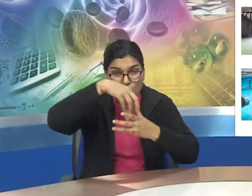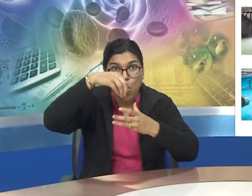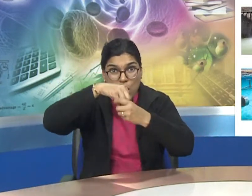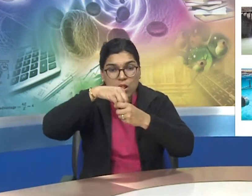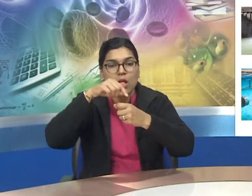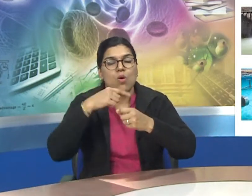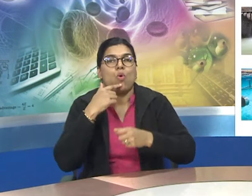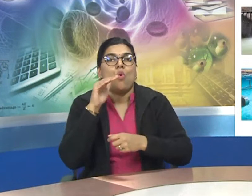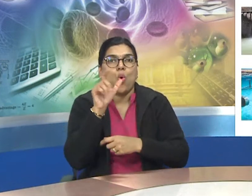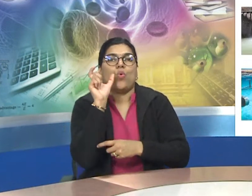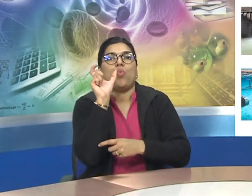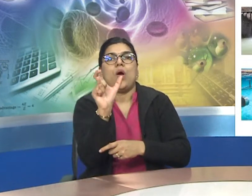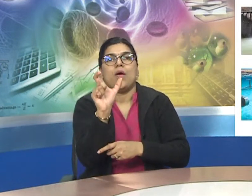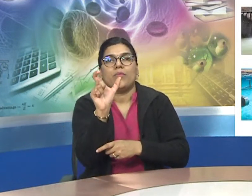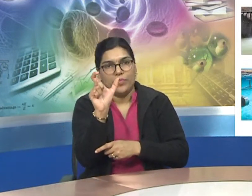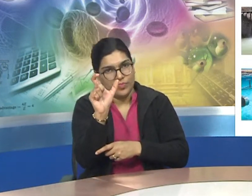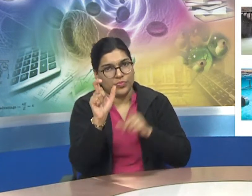Energy sources.